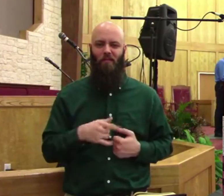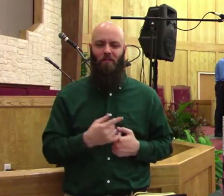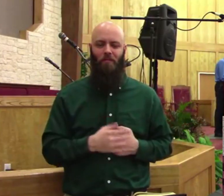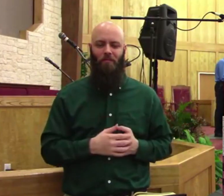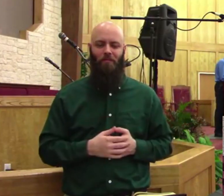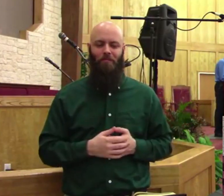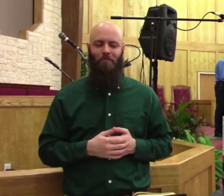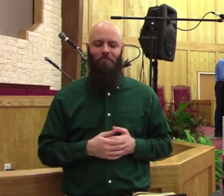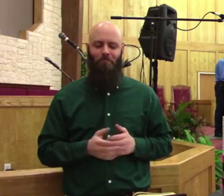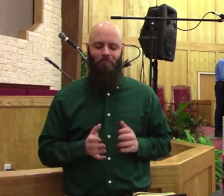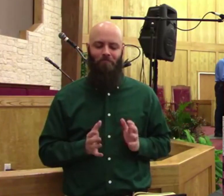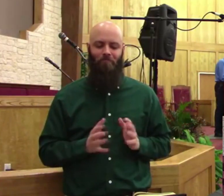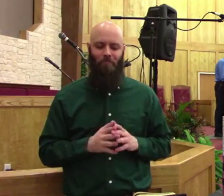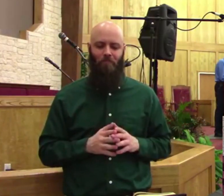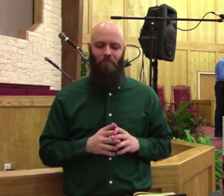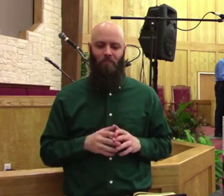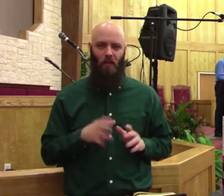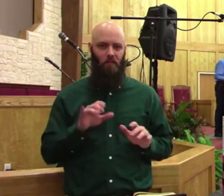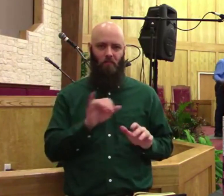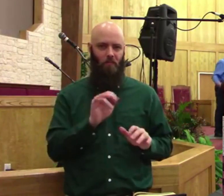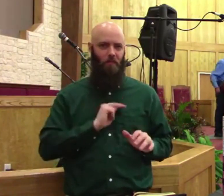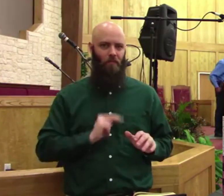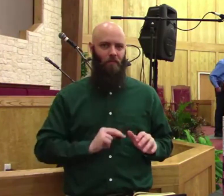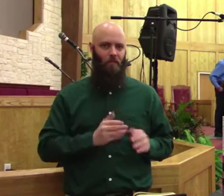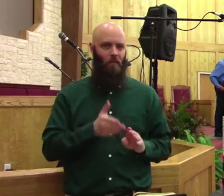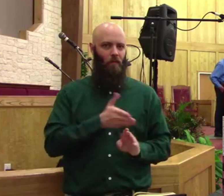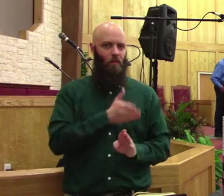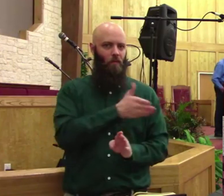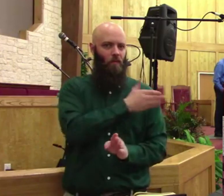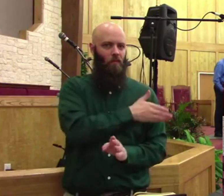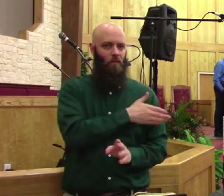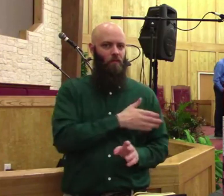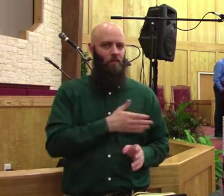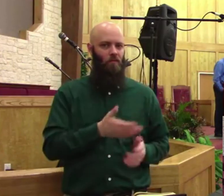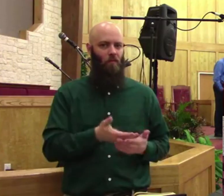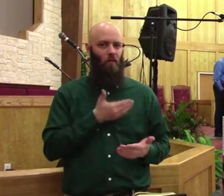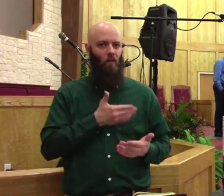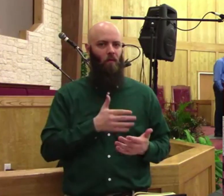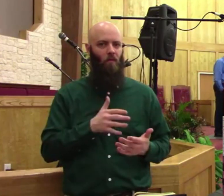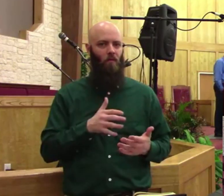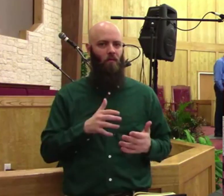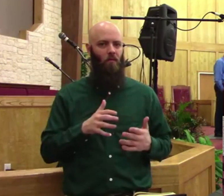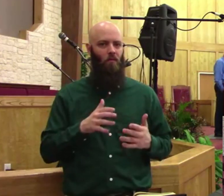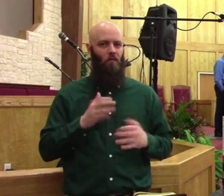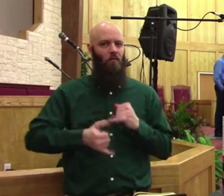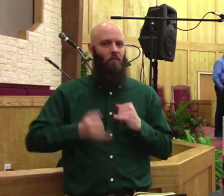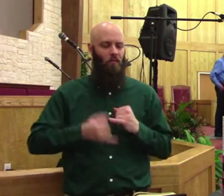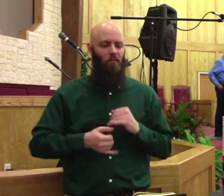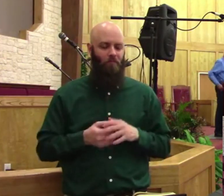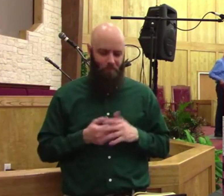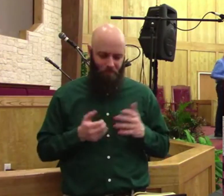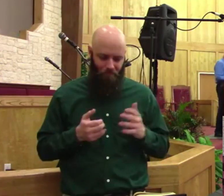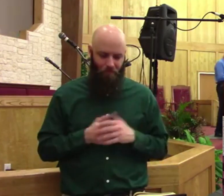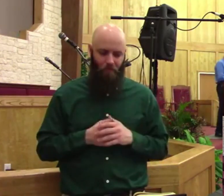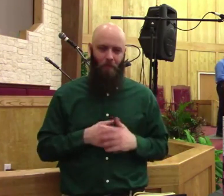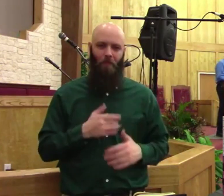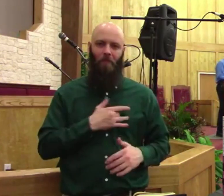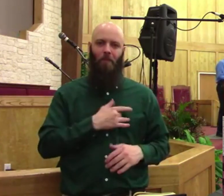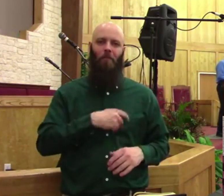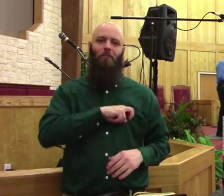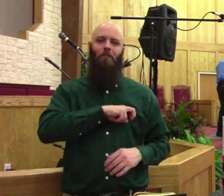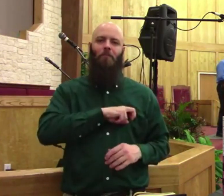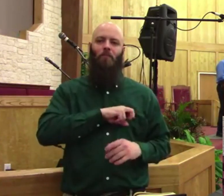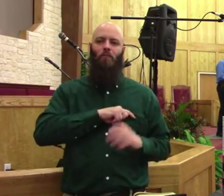just again, much like Nebuchadnezzar before he is broken. But he reveals his hard-heartedness